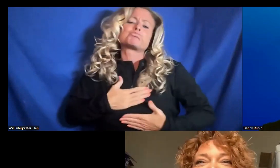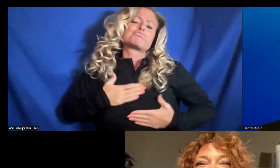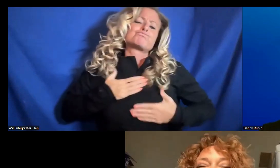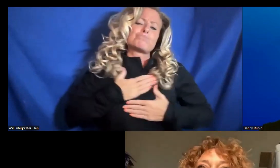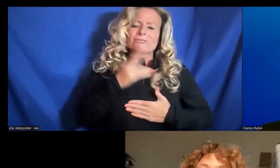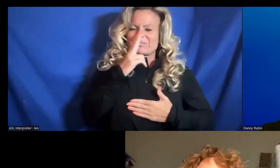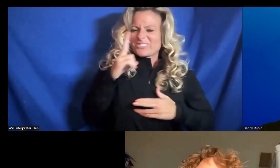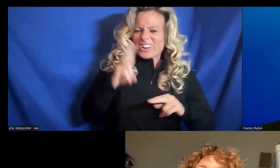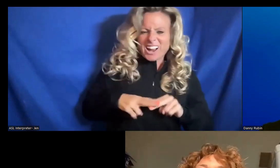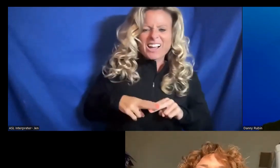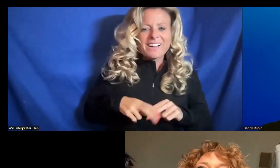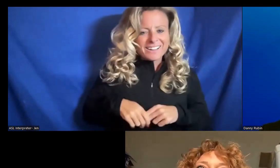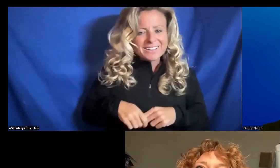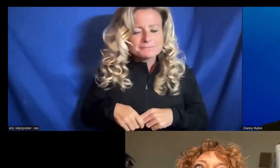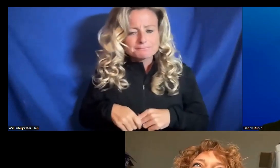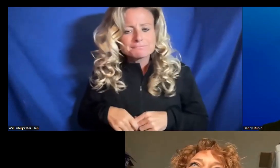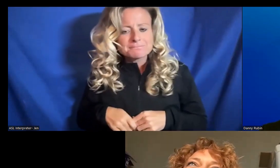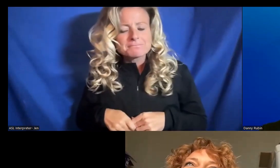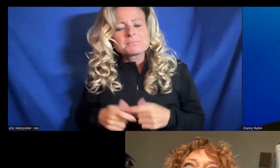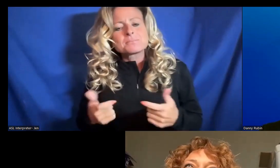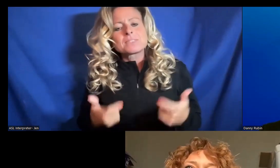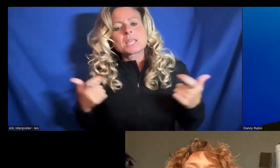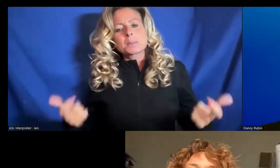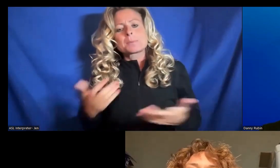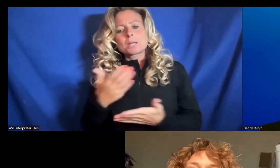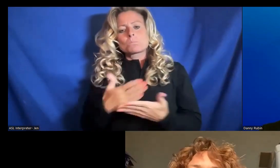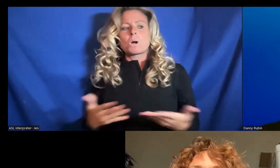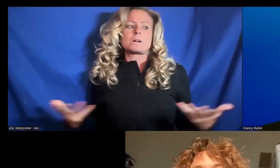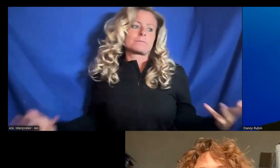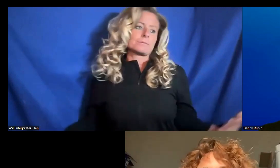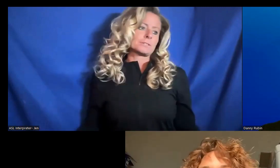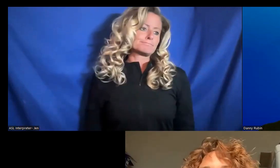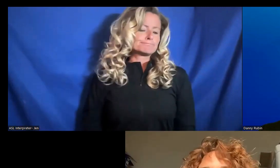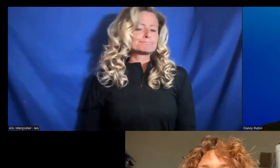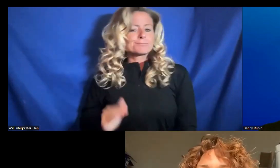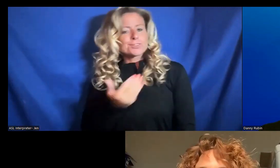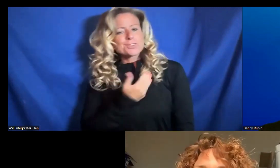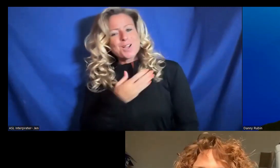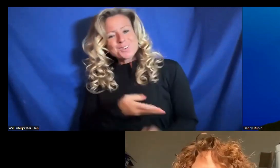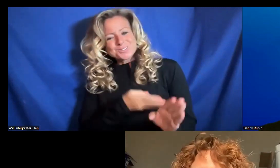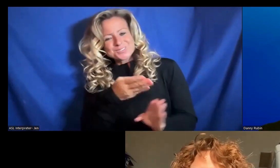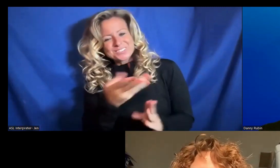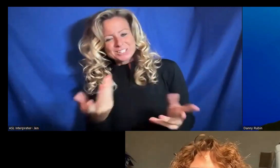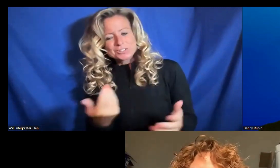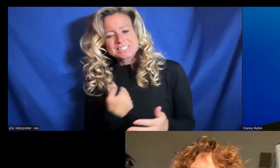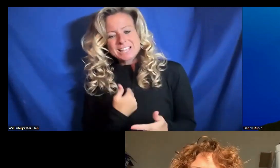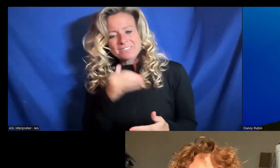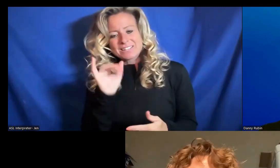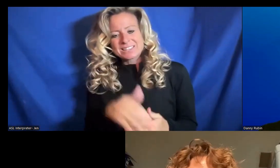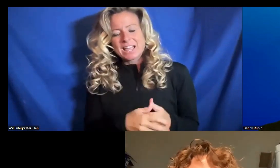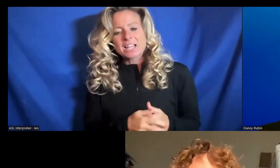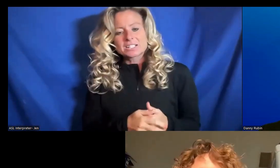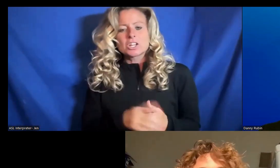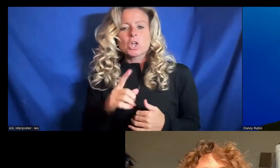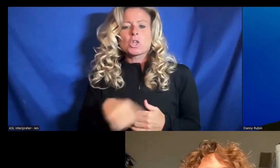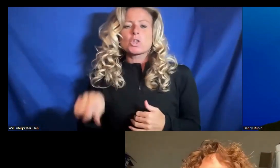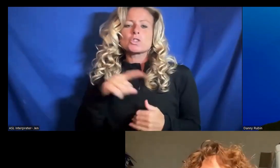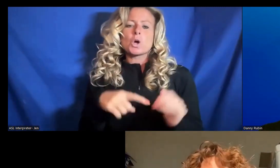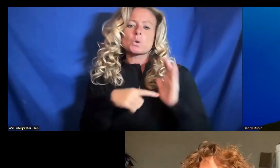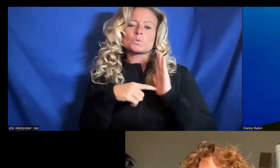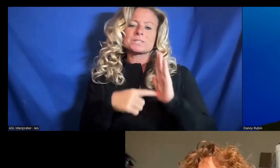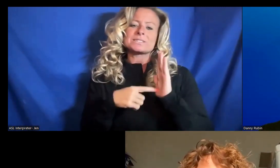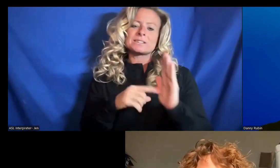have fun. And that's a big part of our field, is having those exhibitions and